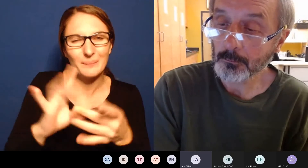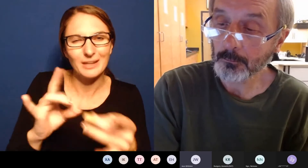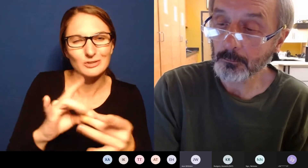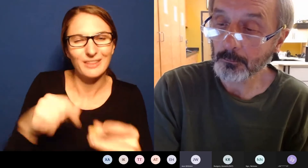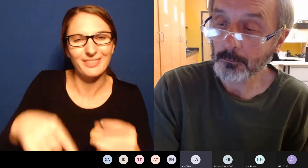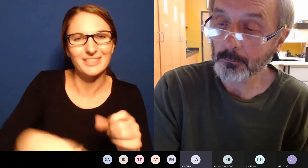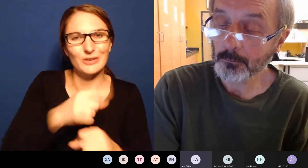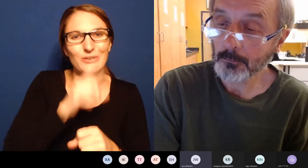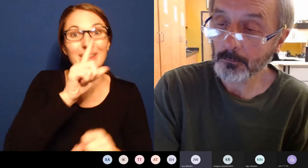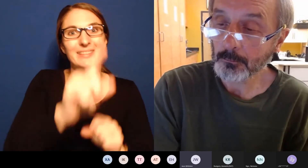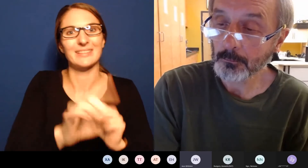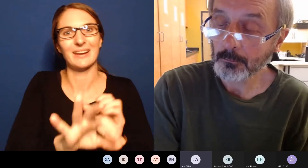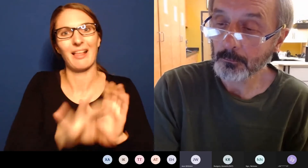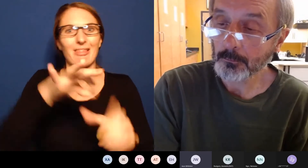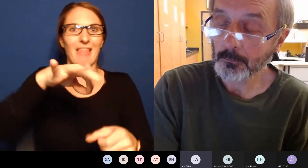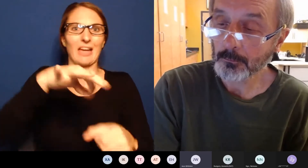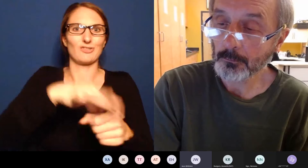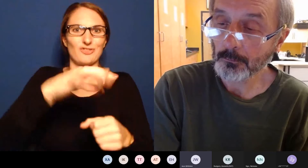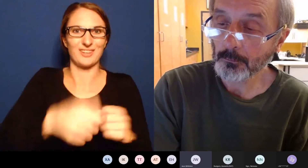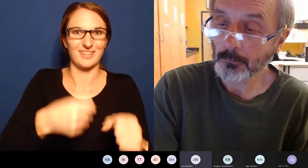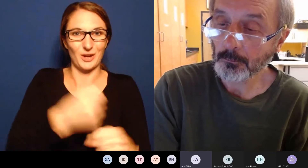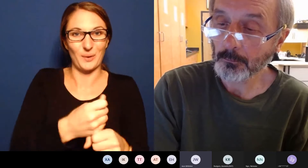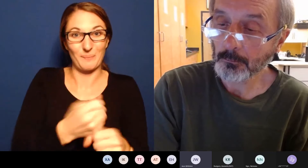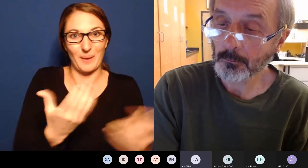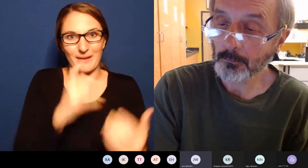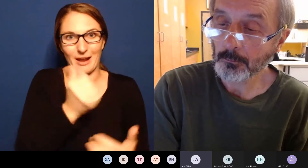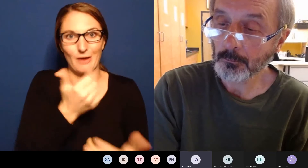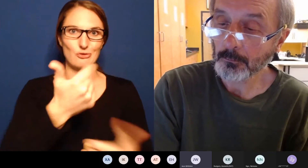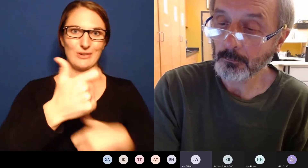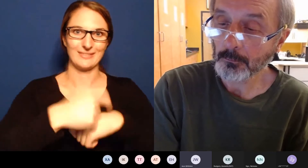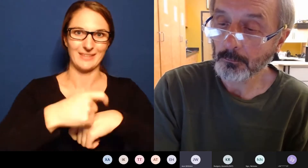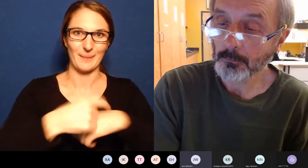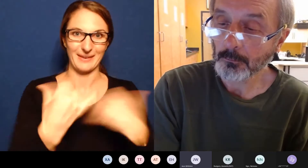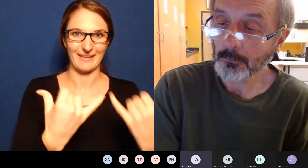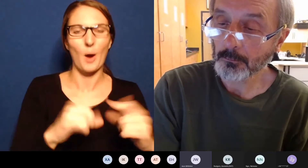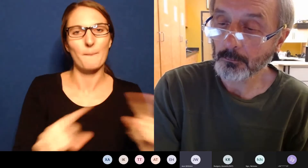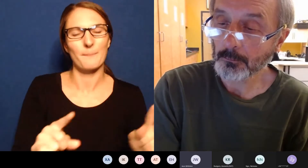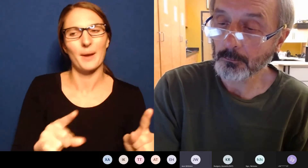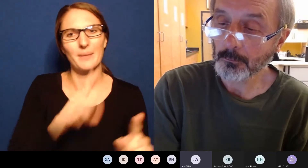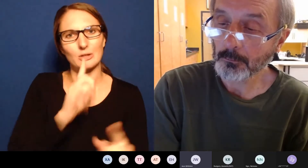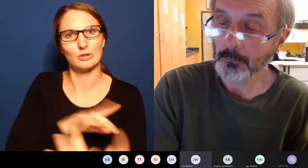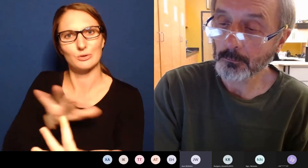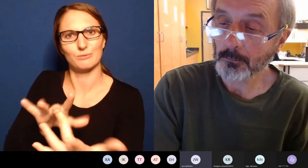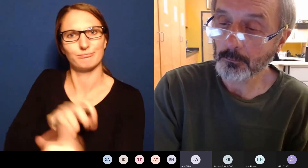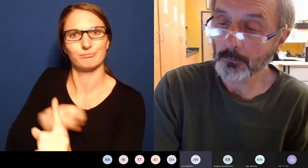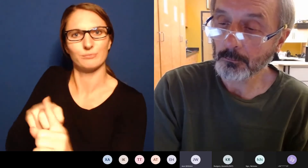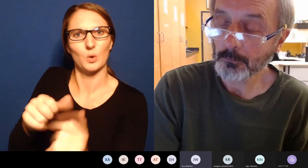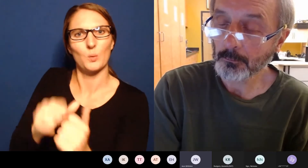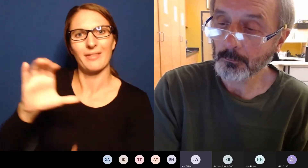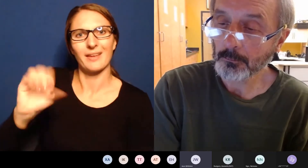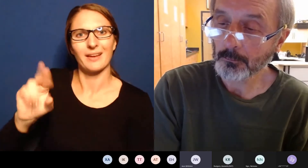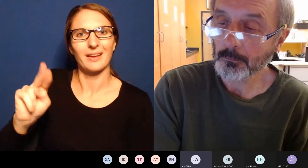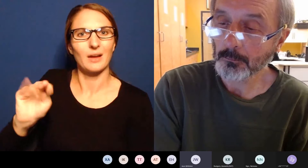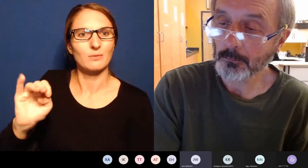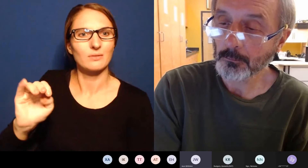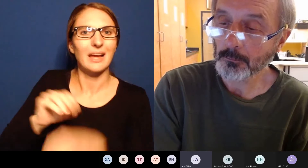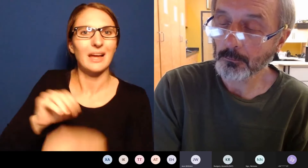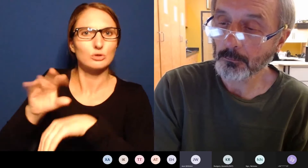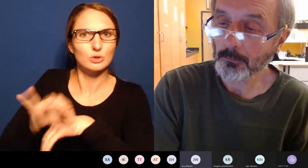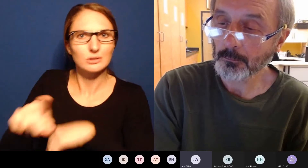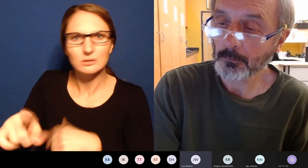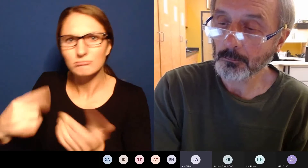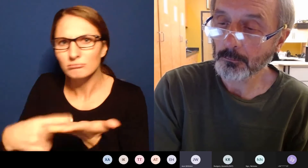not, right now, it's just not good timing, but to talk with the council members of, do they know of some people with disabilities